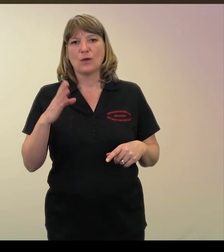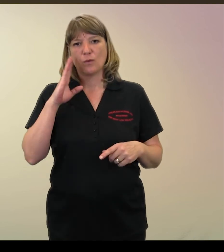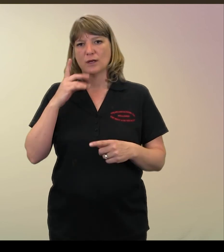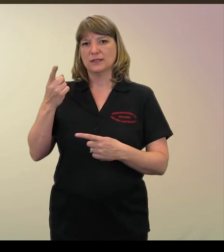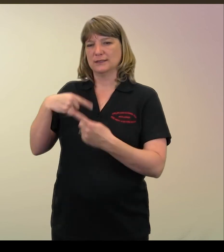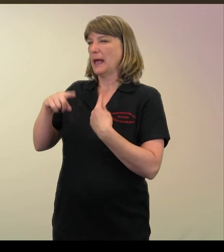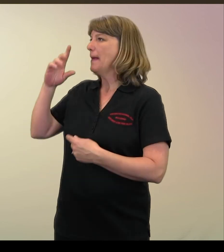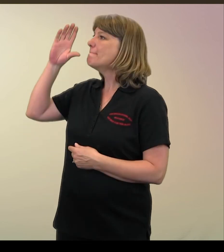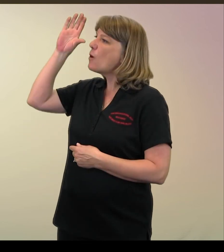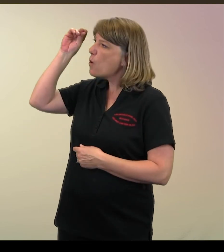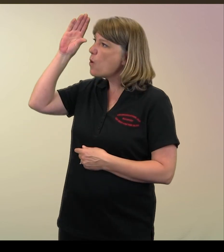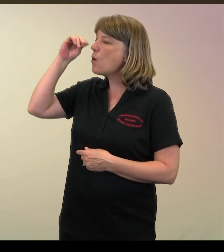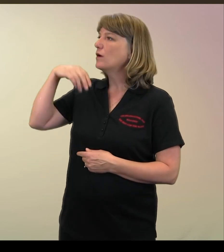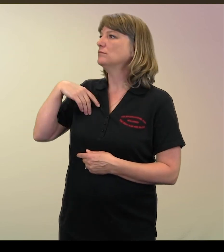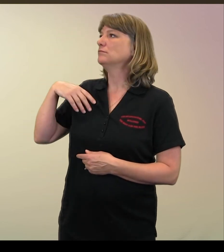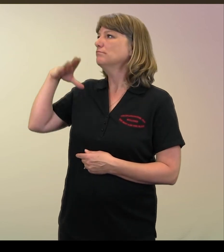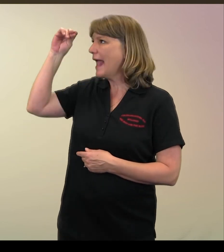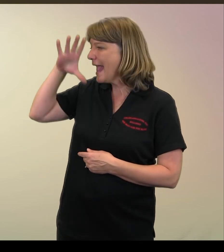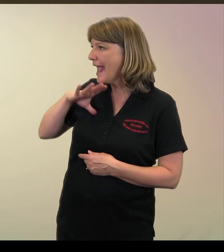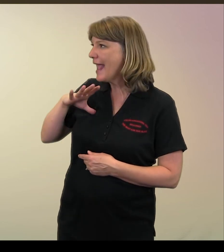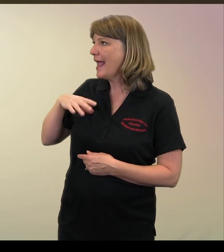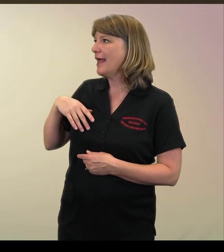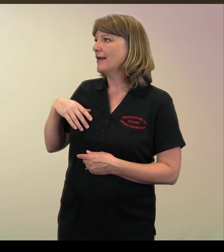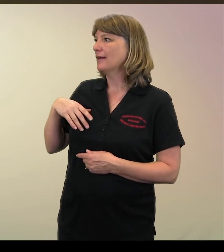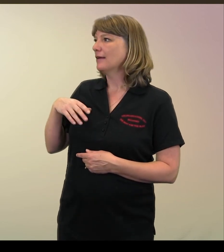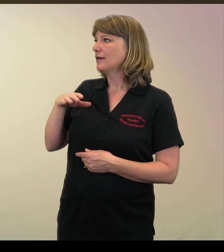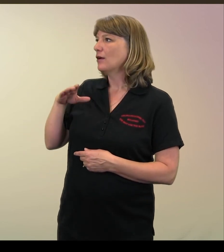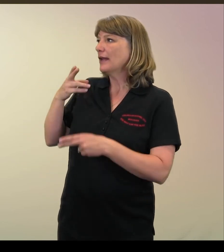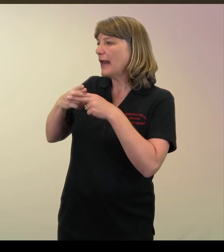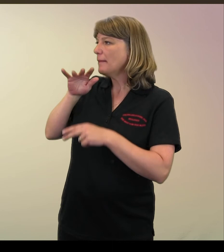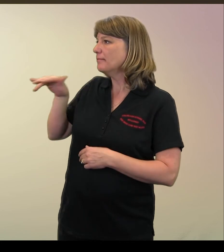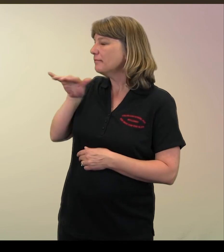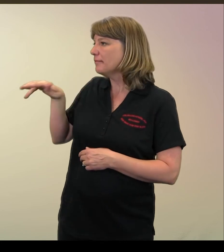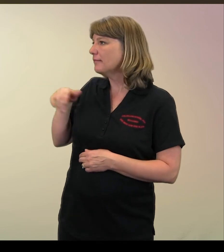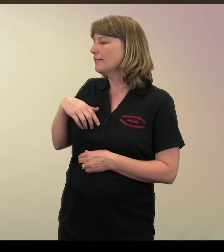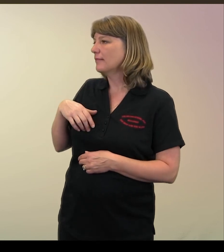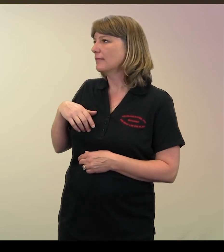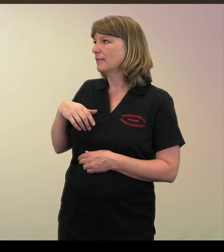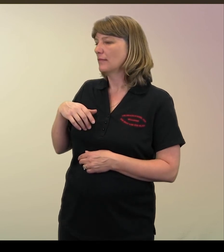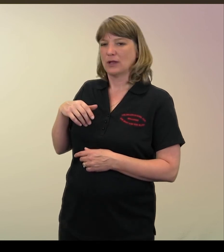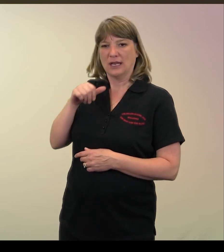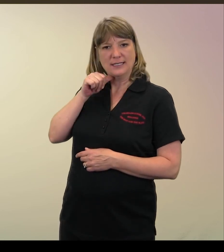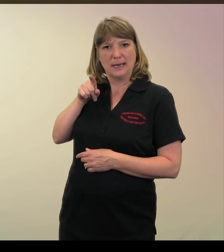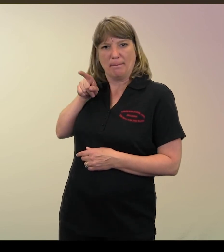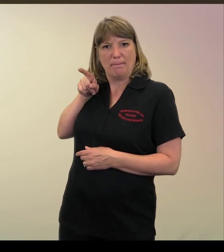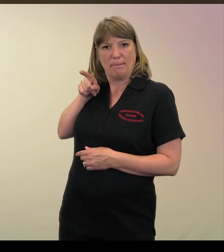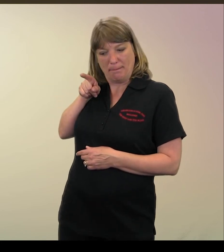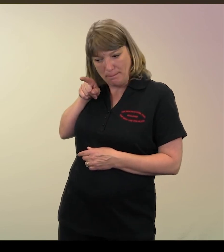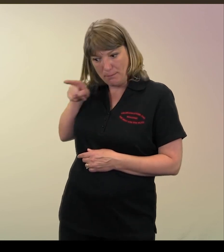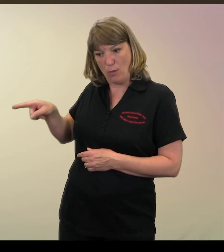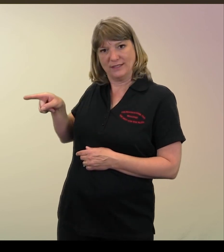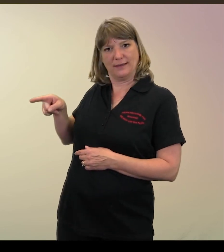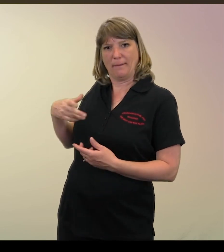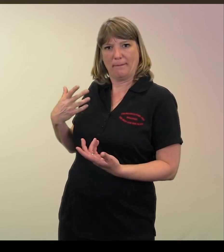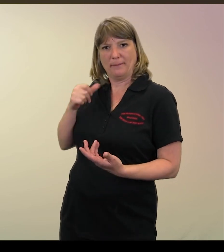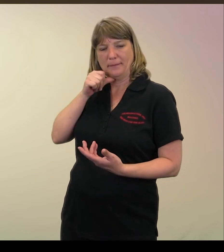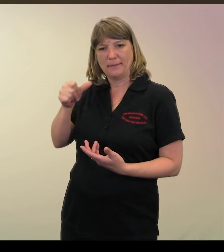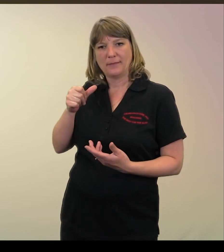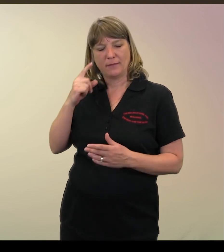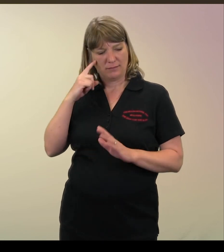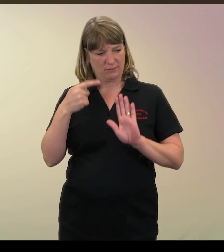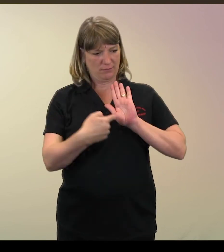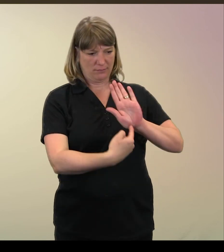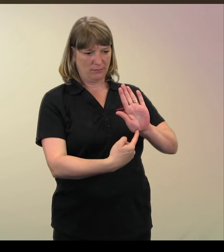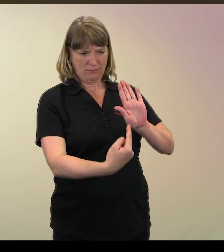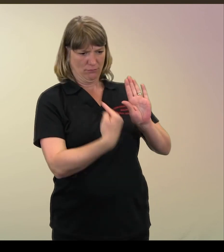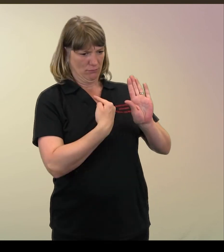far more likely to sign boy or man or fingerspell his name rather than pointing to him when he was in the room showing them